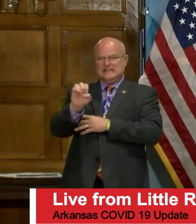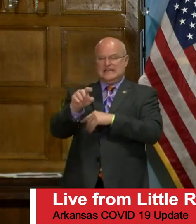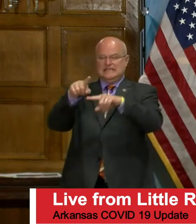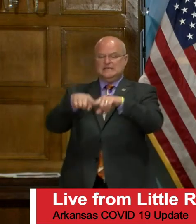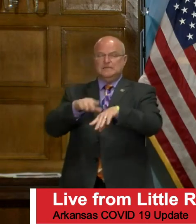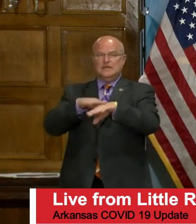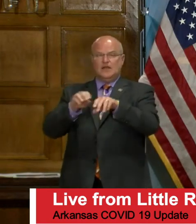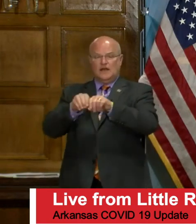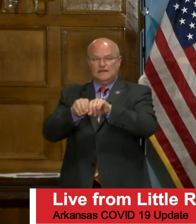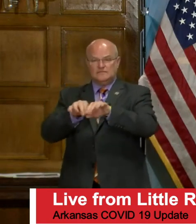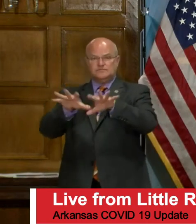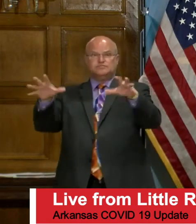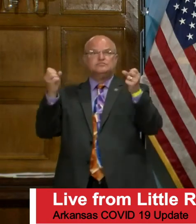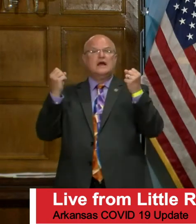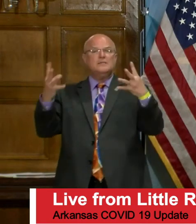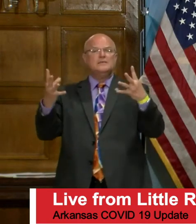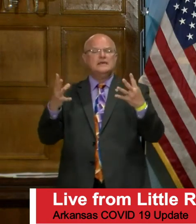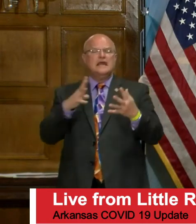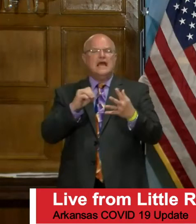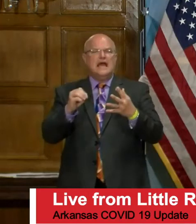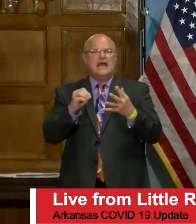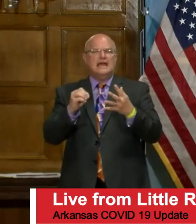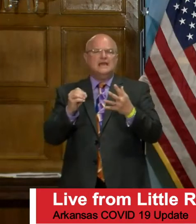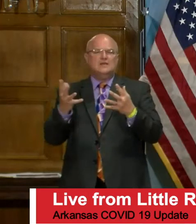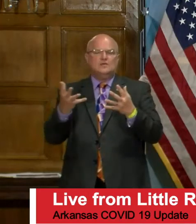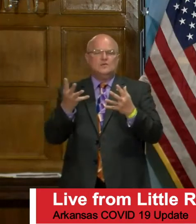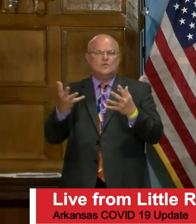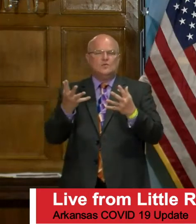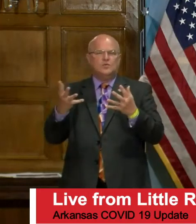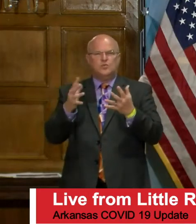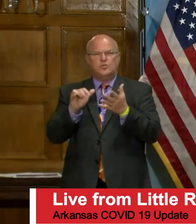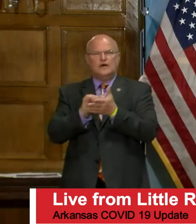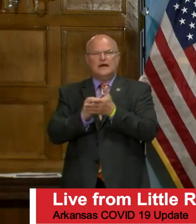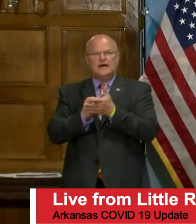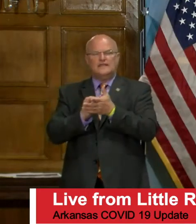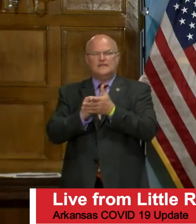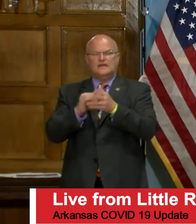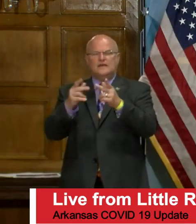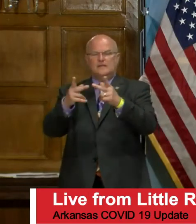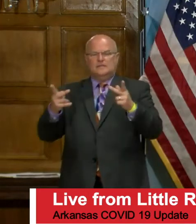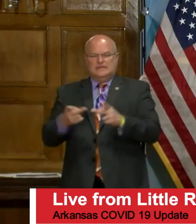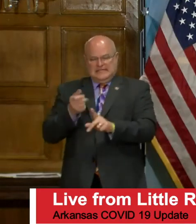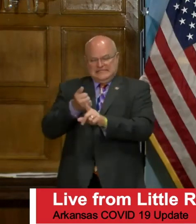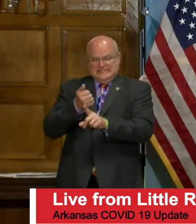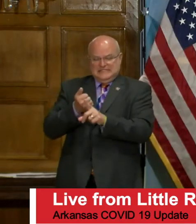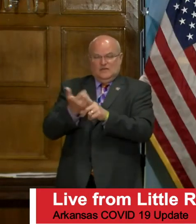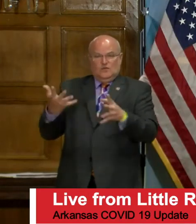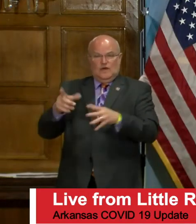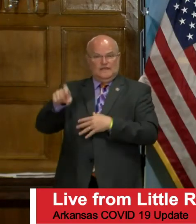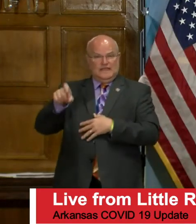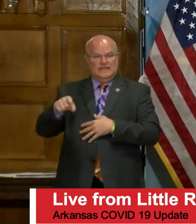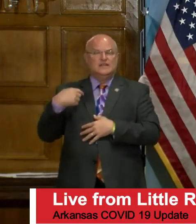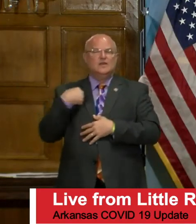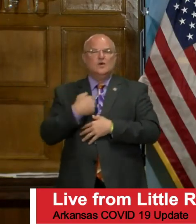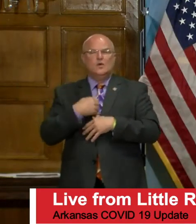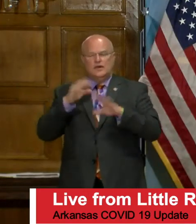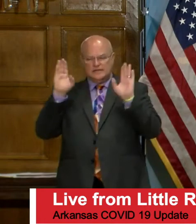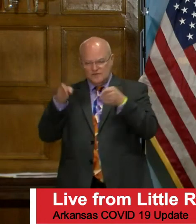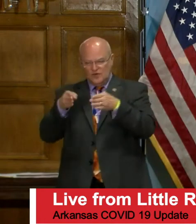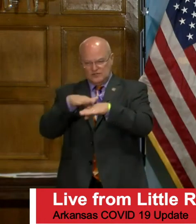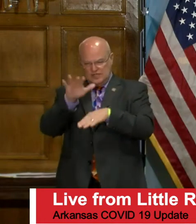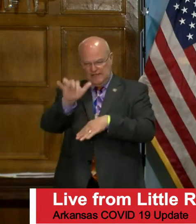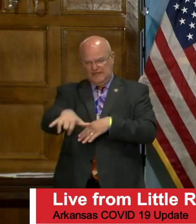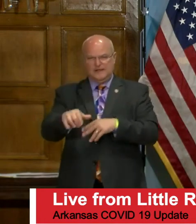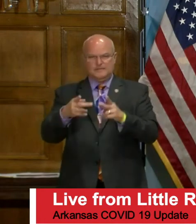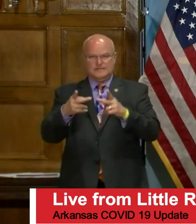on the size of the outbreak and the capacity of the facility itself, what they need, we can tailor it to that.